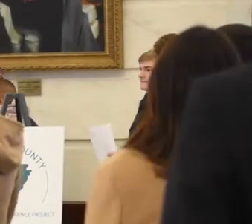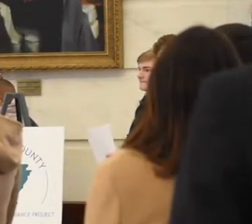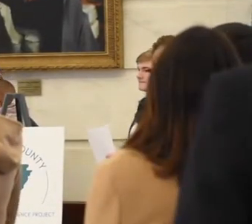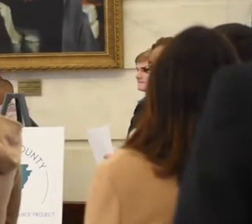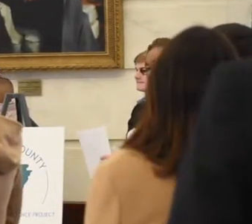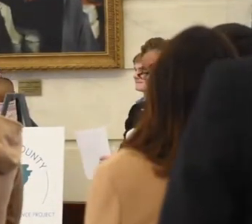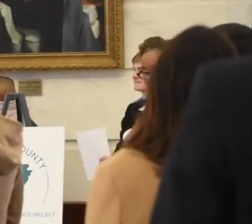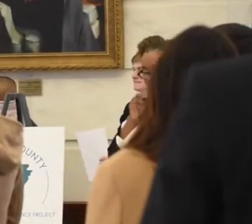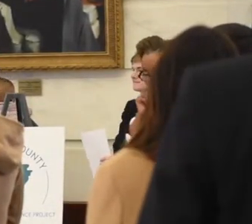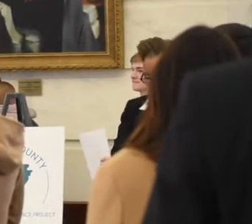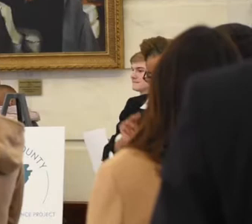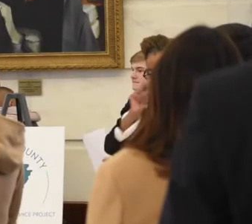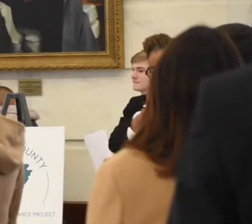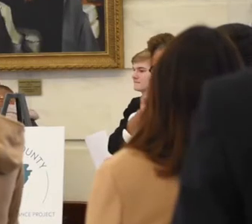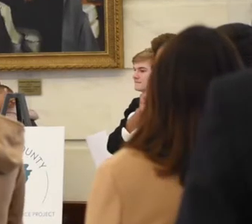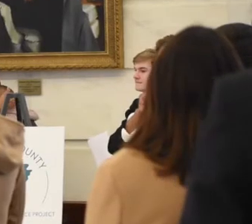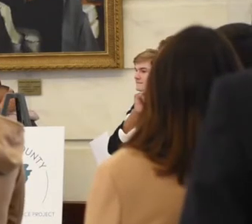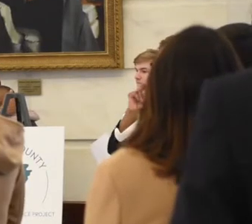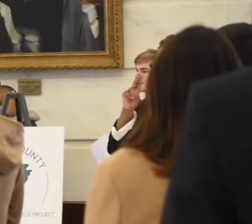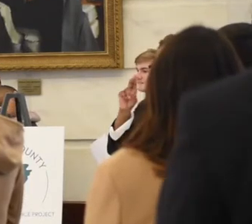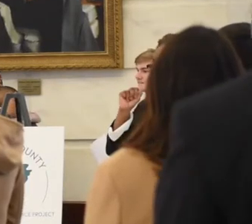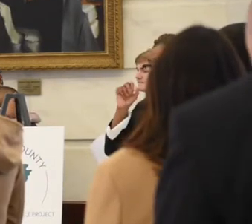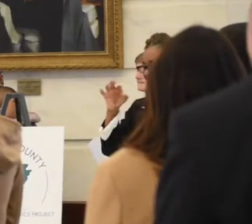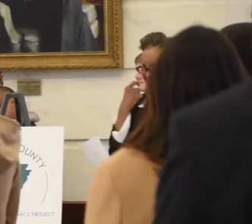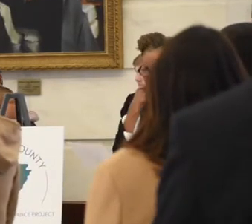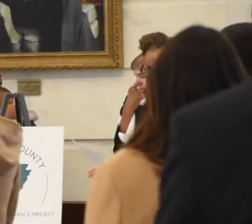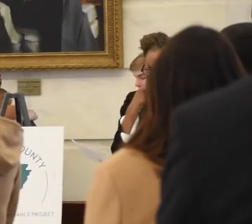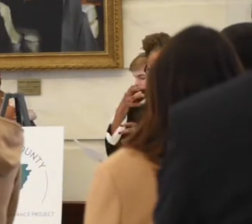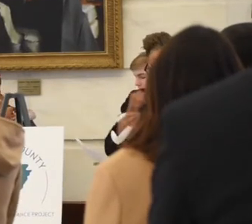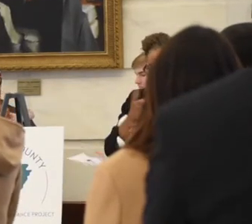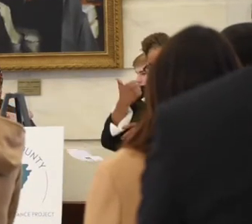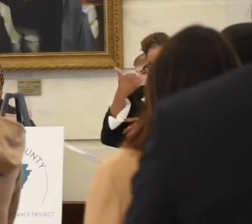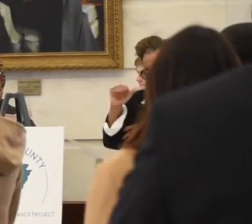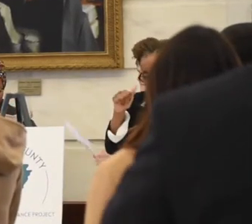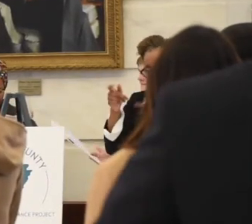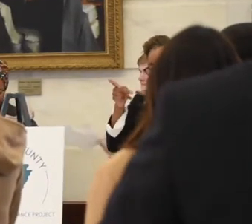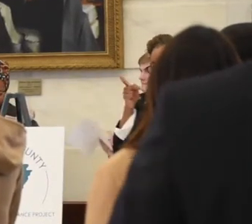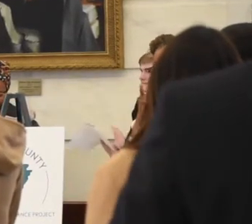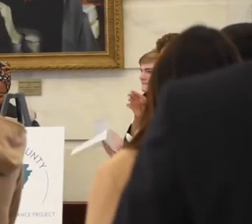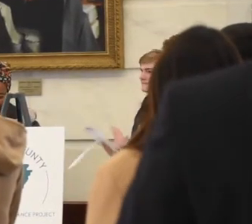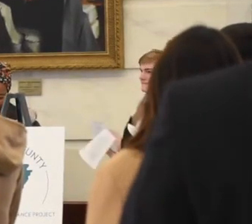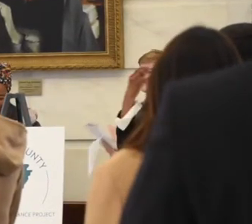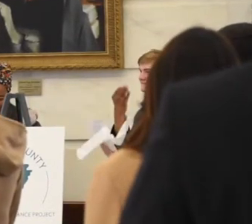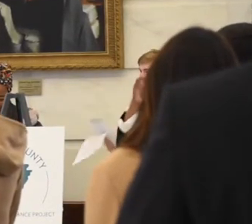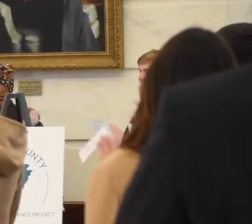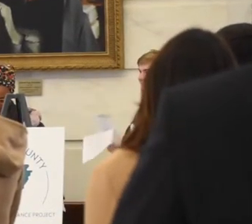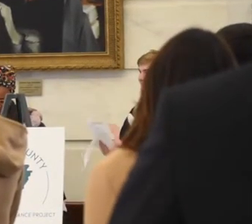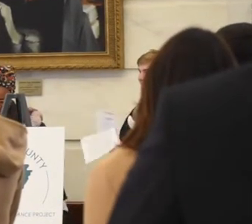University of Arkansas at Fayetteville just received the 10th one that opened